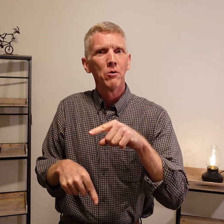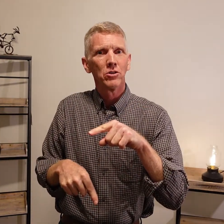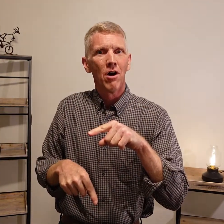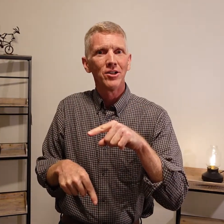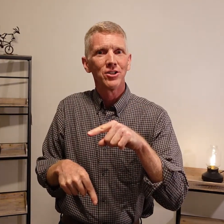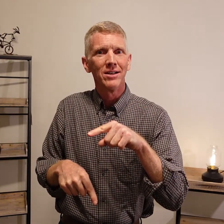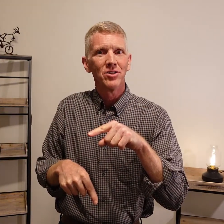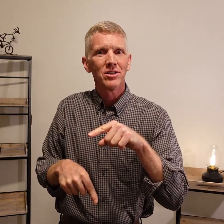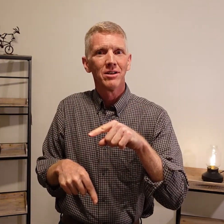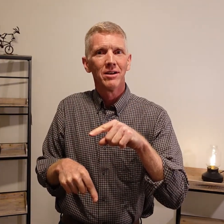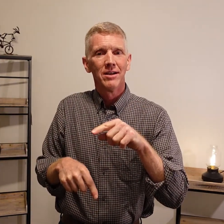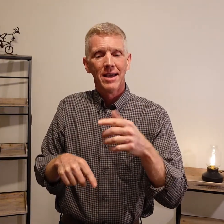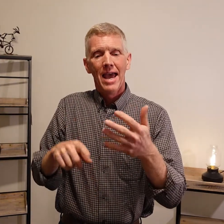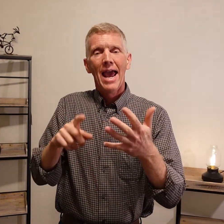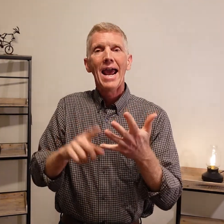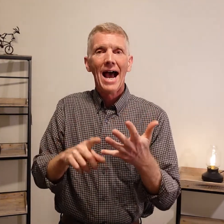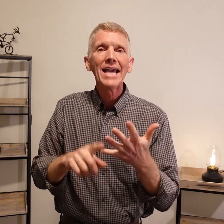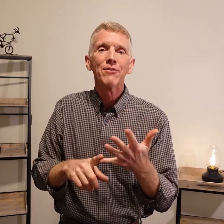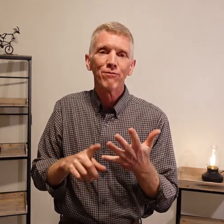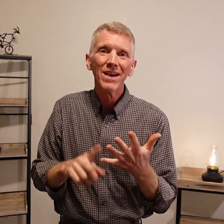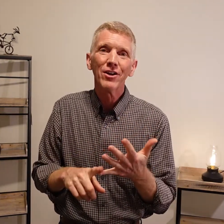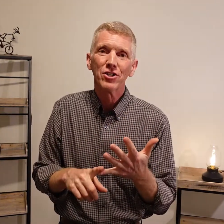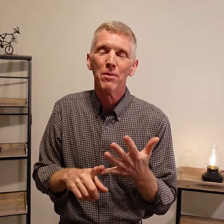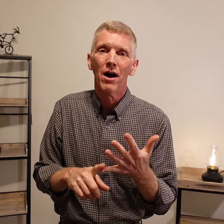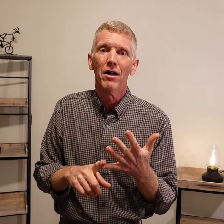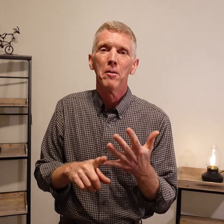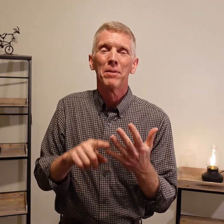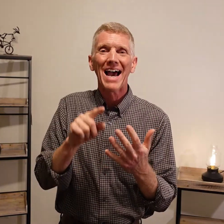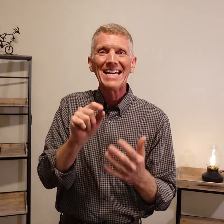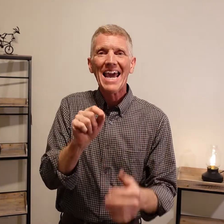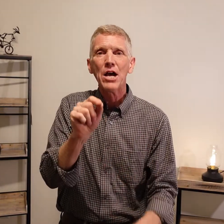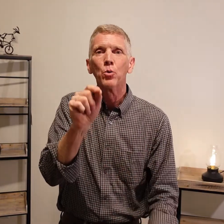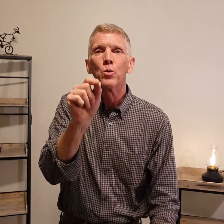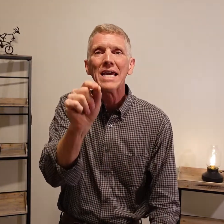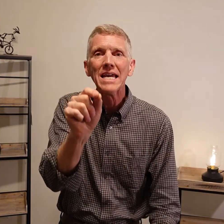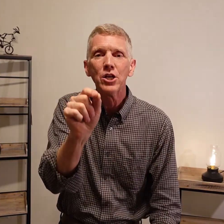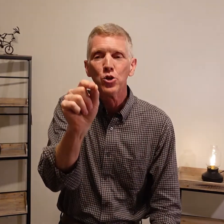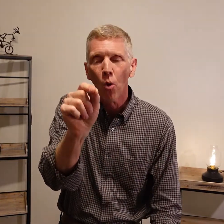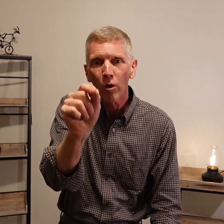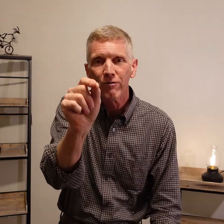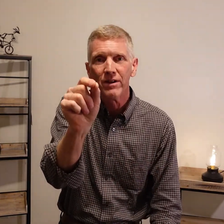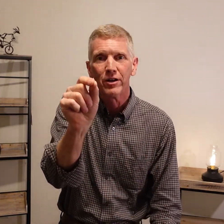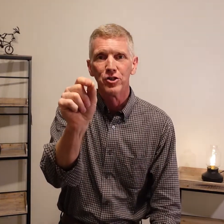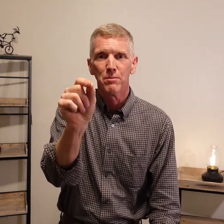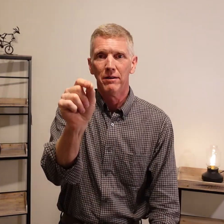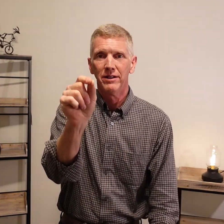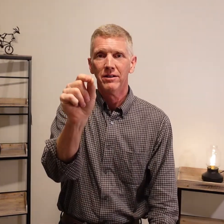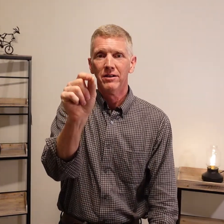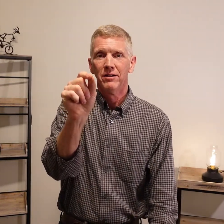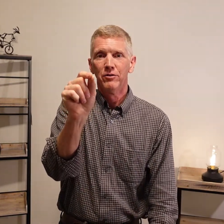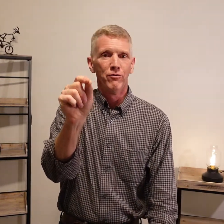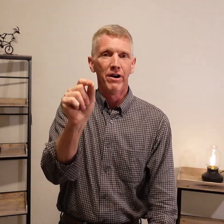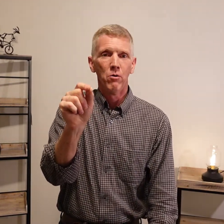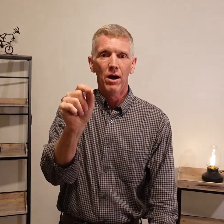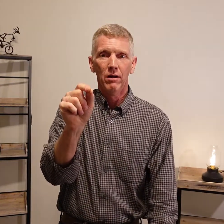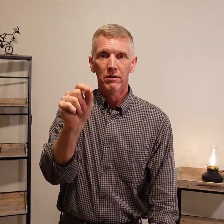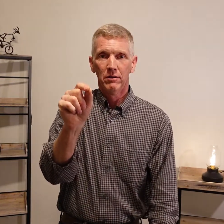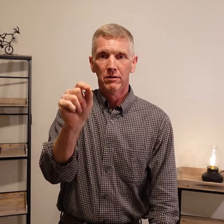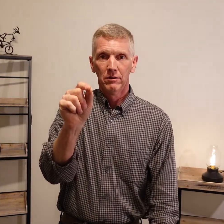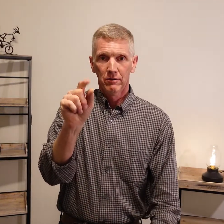long sentence. Hey, I can finger spell, but I can't read your finger spelling very well.